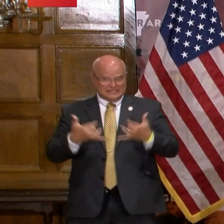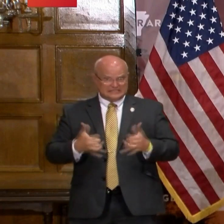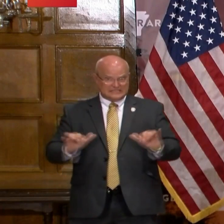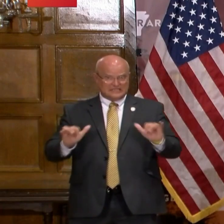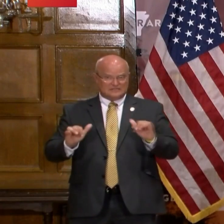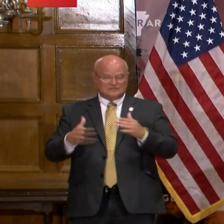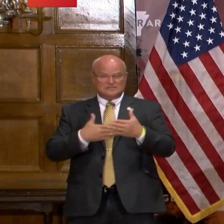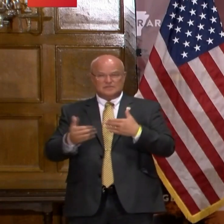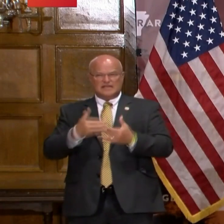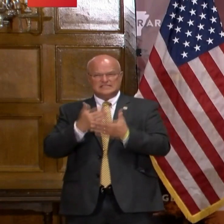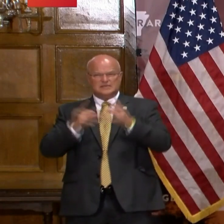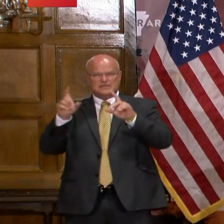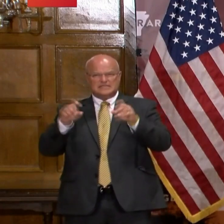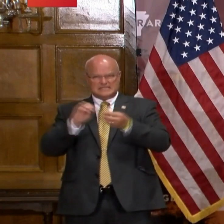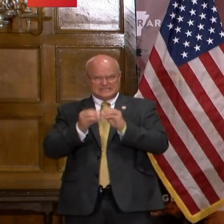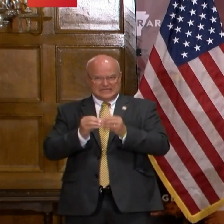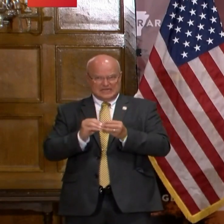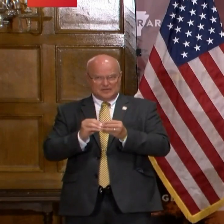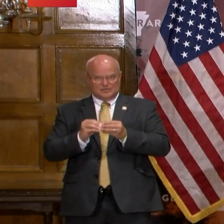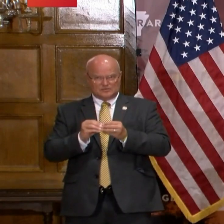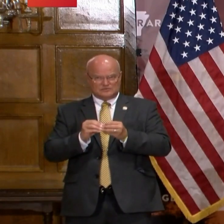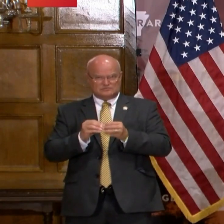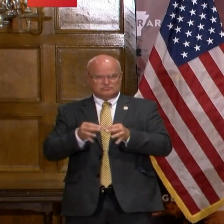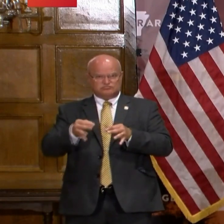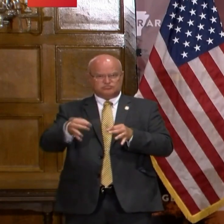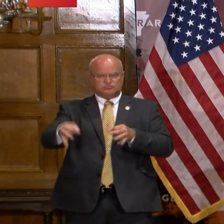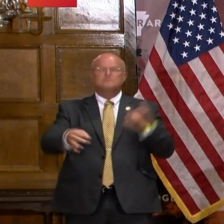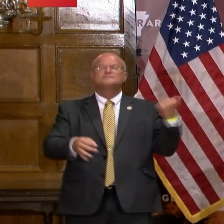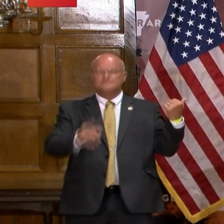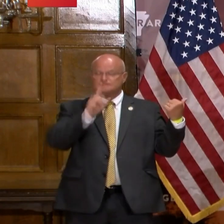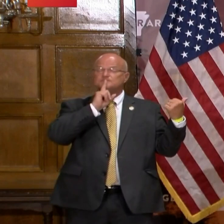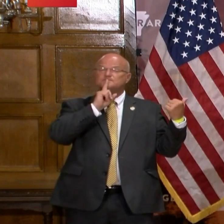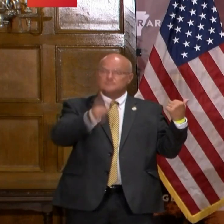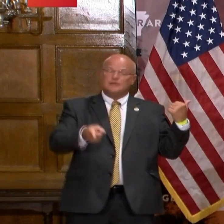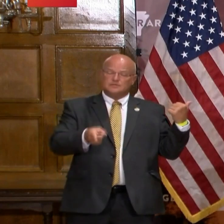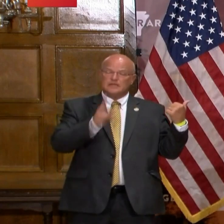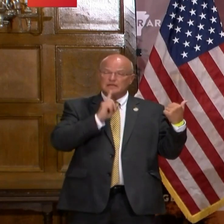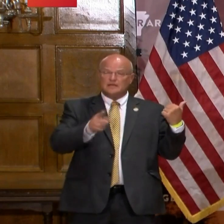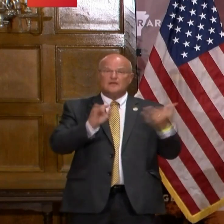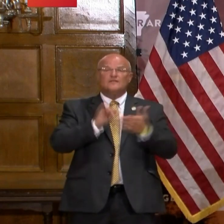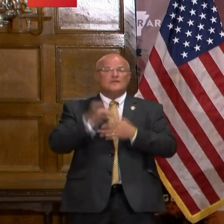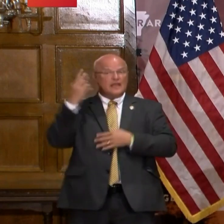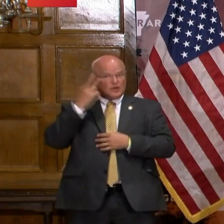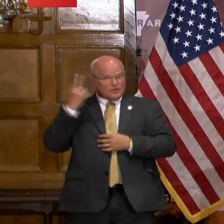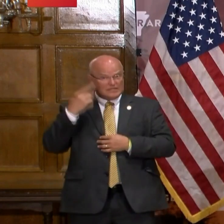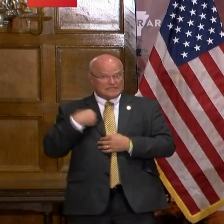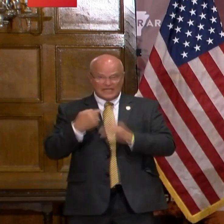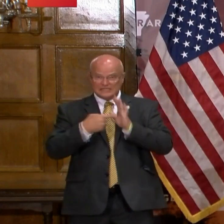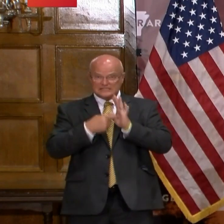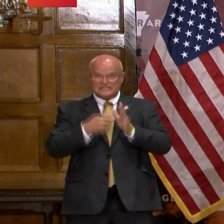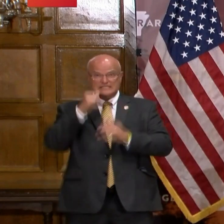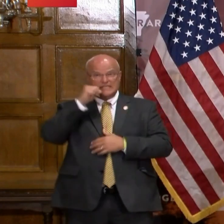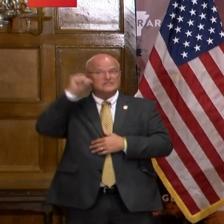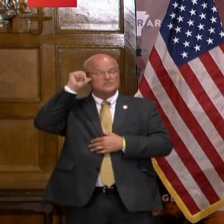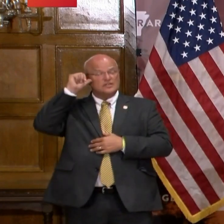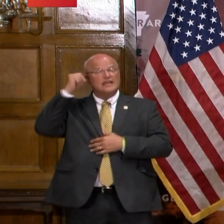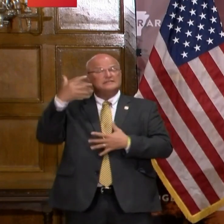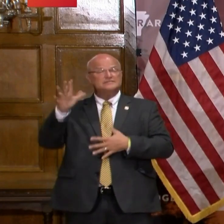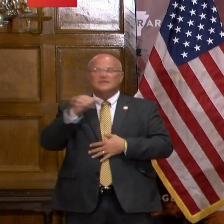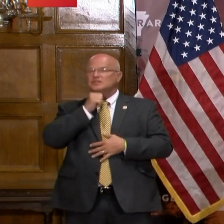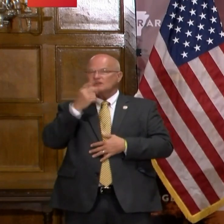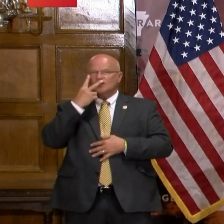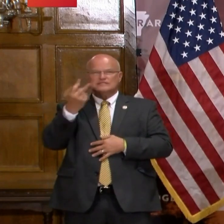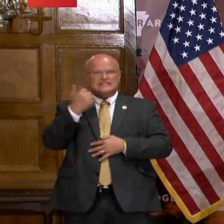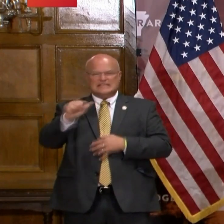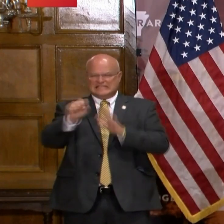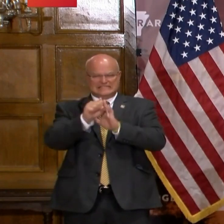still, despite some of those testing numbers taking a while? Absolutely. Absolutely. And for that reason, as I pointed out yesterday, you don't